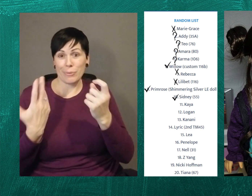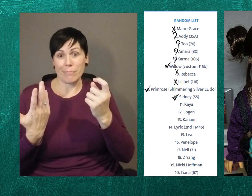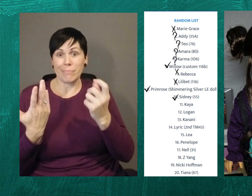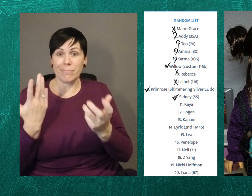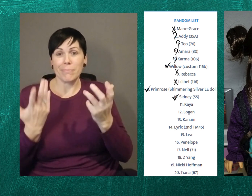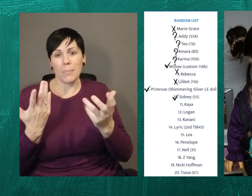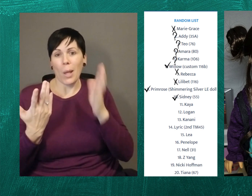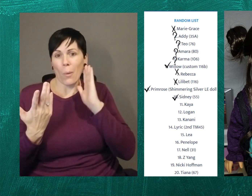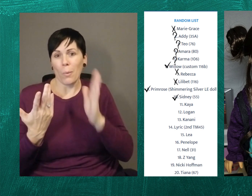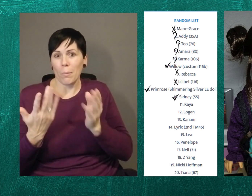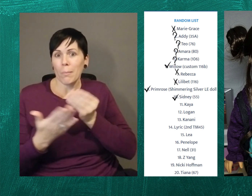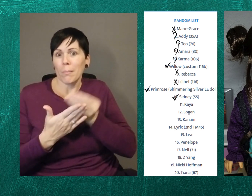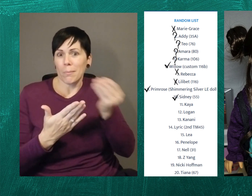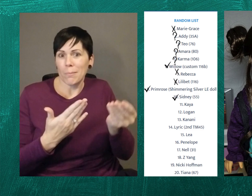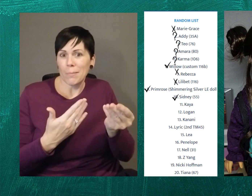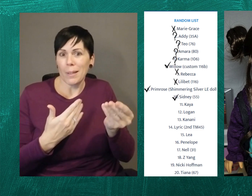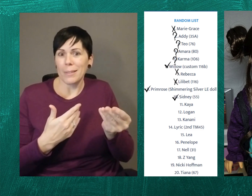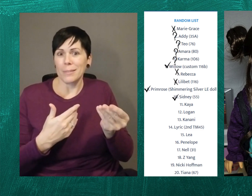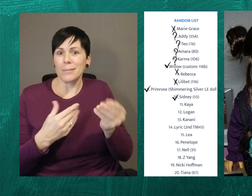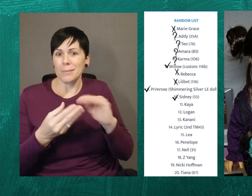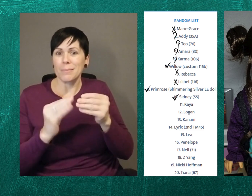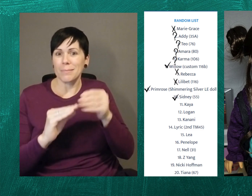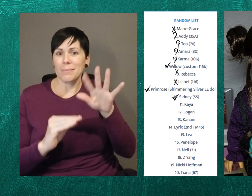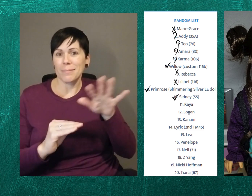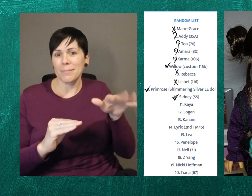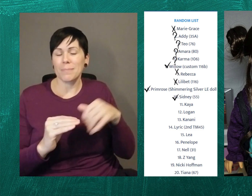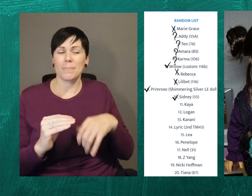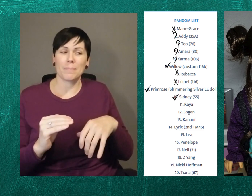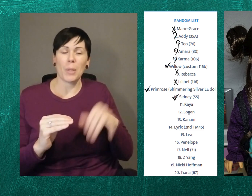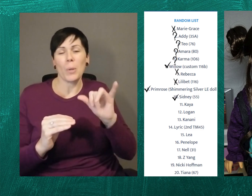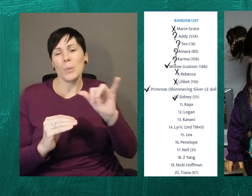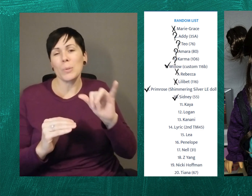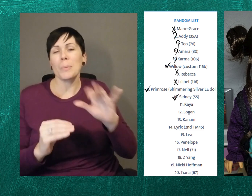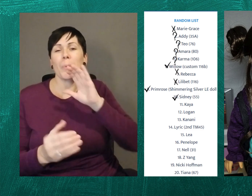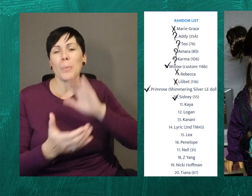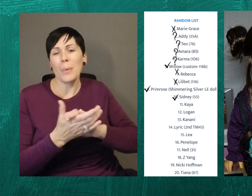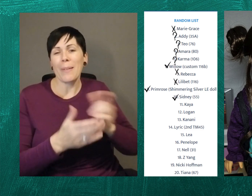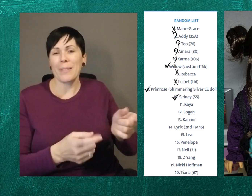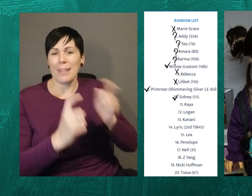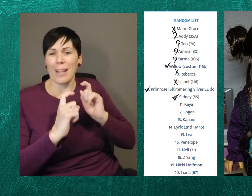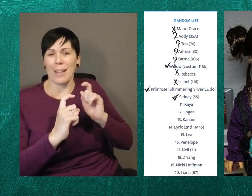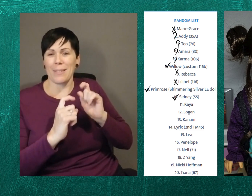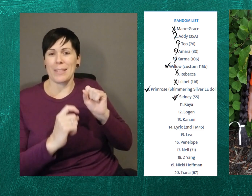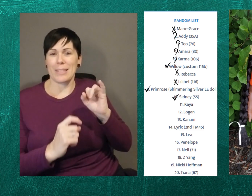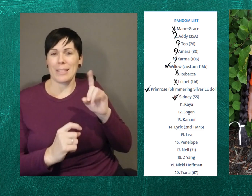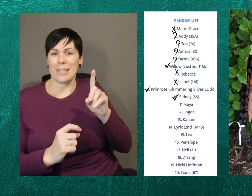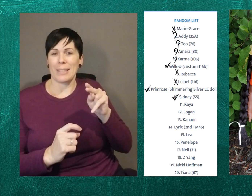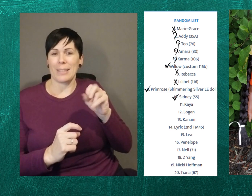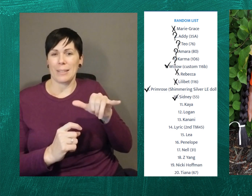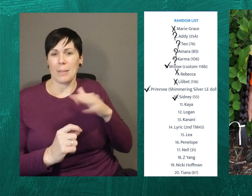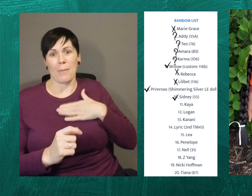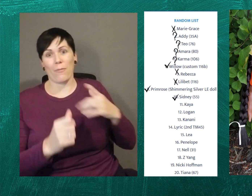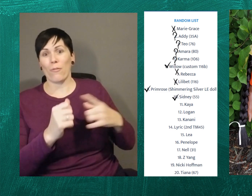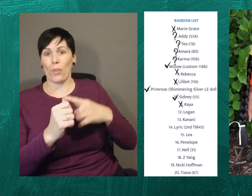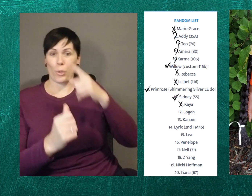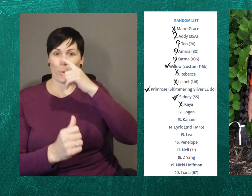And my wife gave her to me as my very first ever doll. So, yeah, I would put her on there. Kaya,